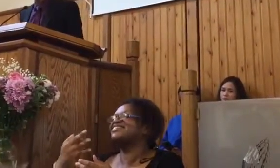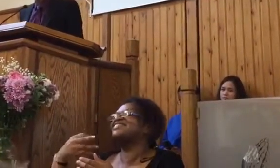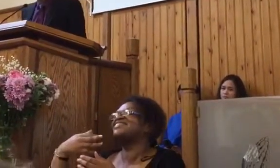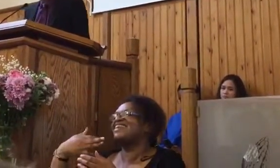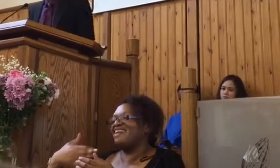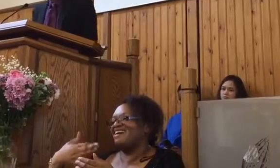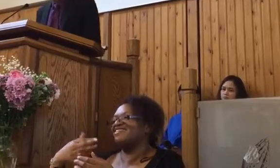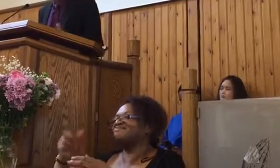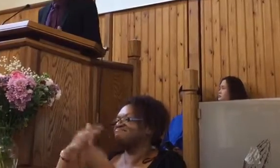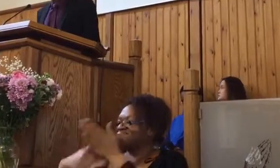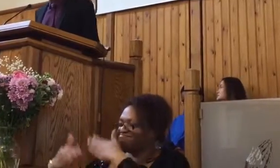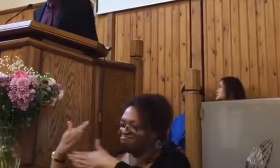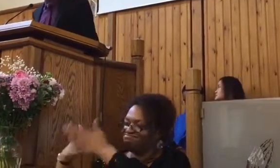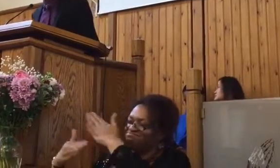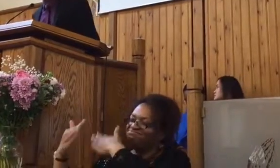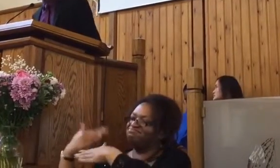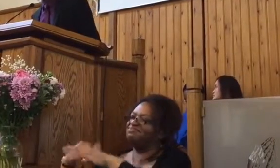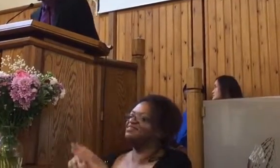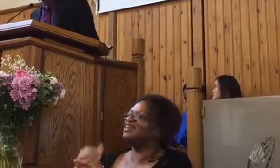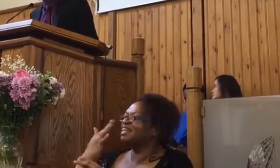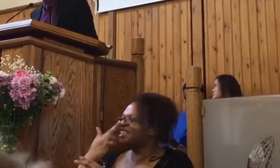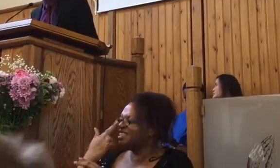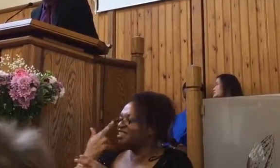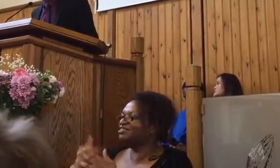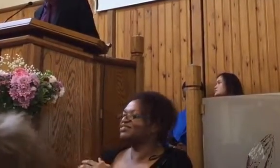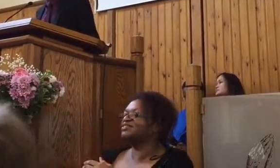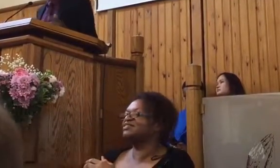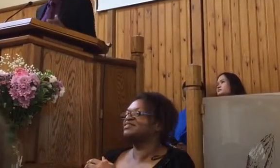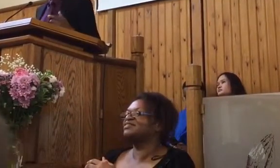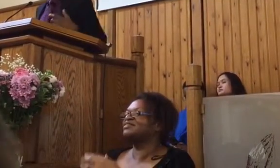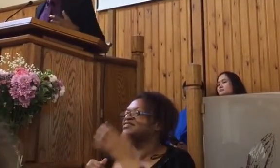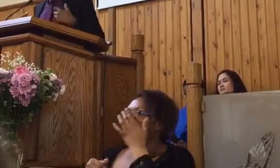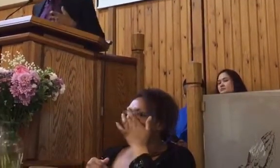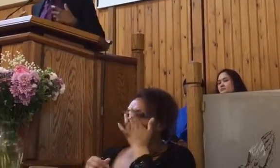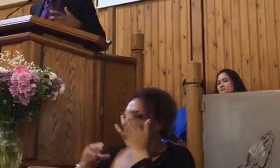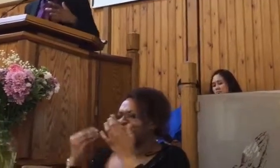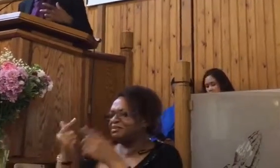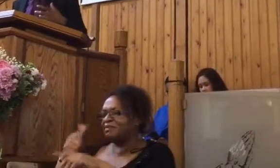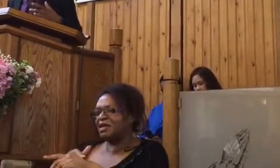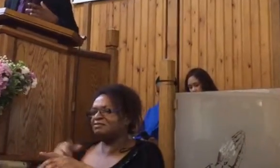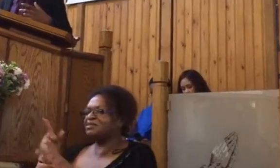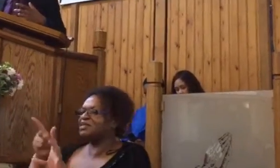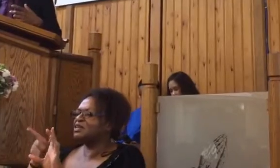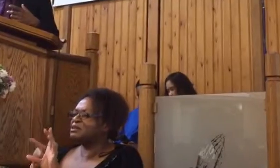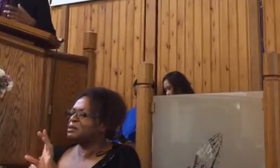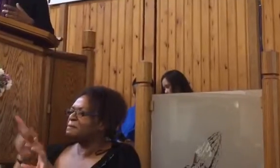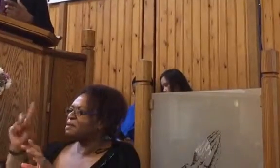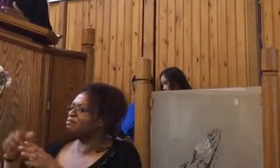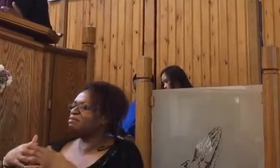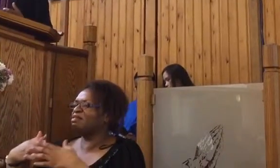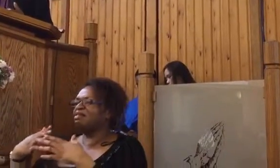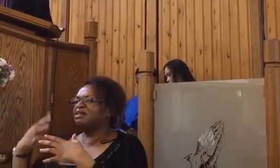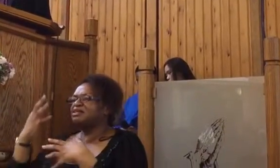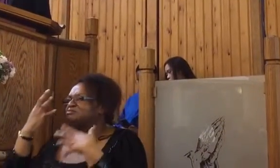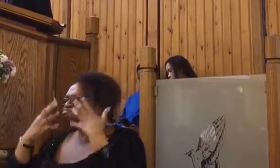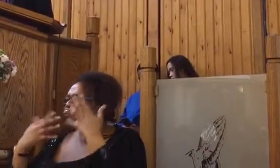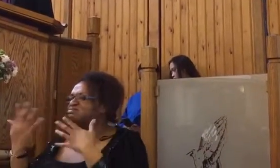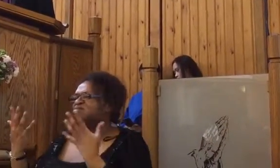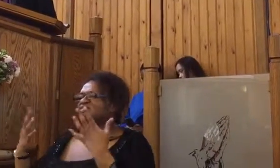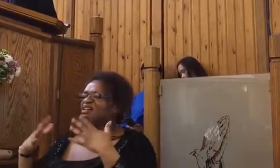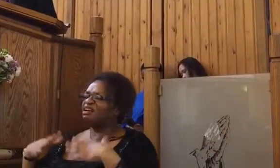people, barely teenagers. And, you know, sometimes as youth, you know, we get bubbled and we get